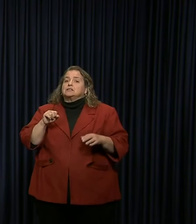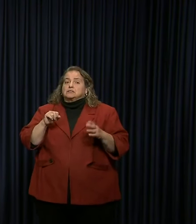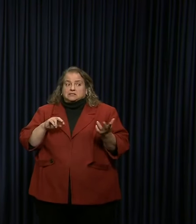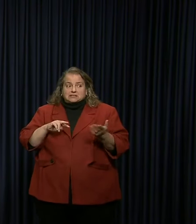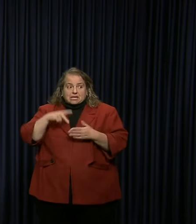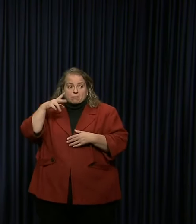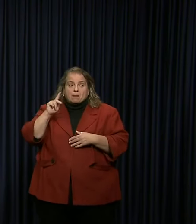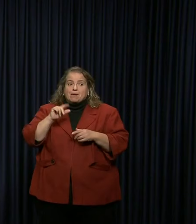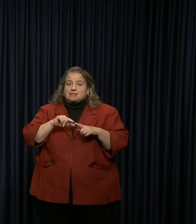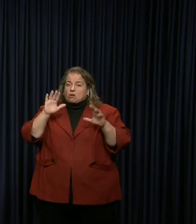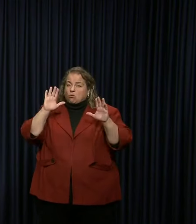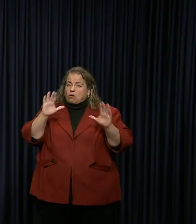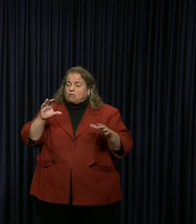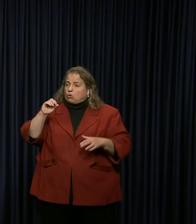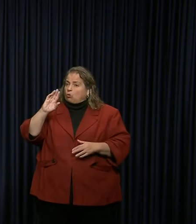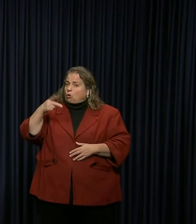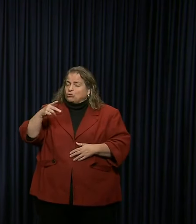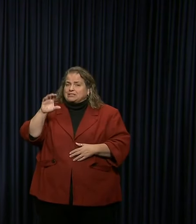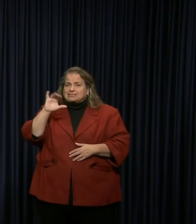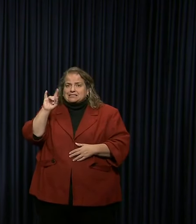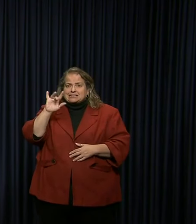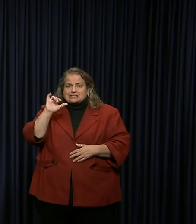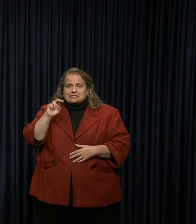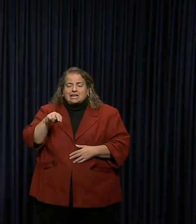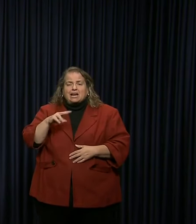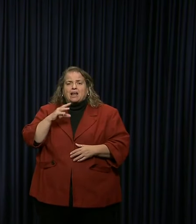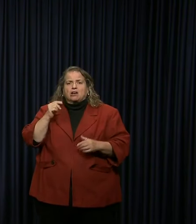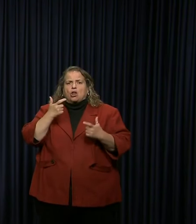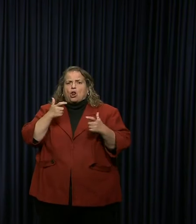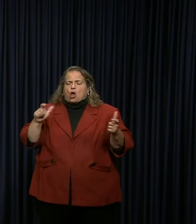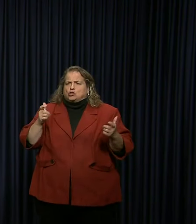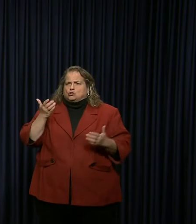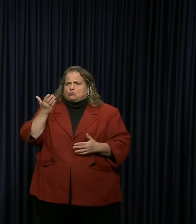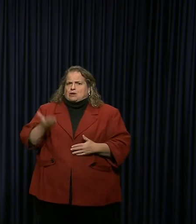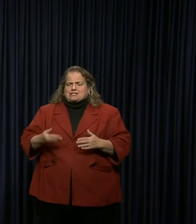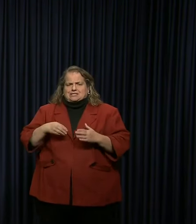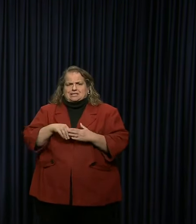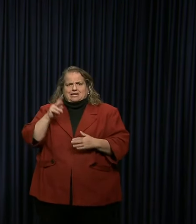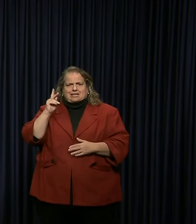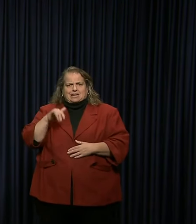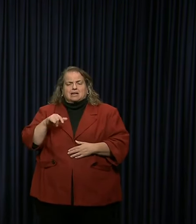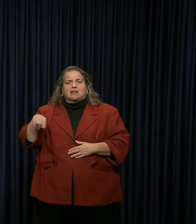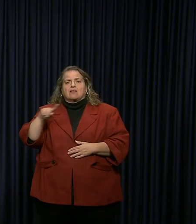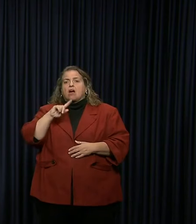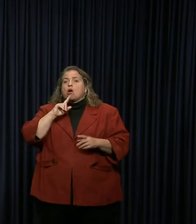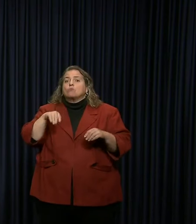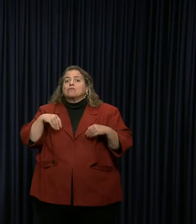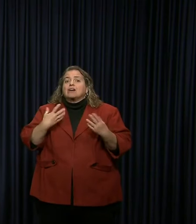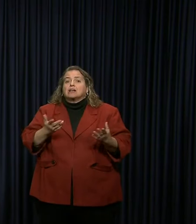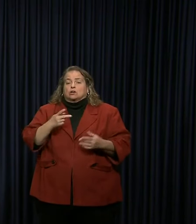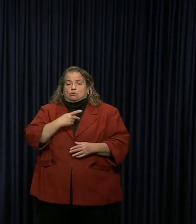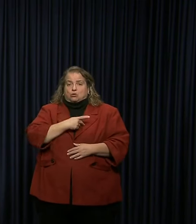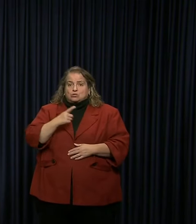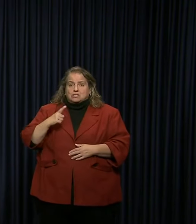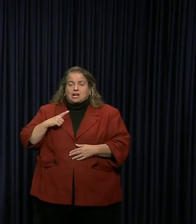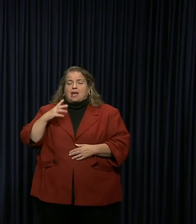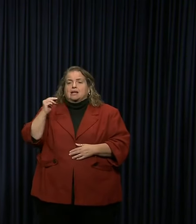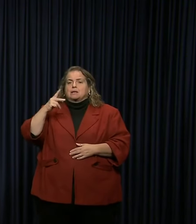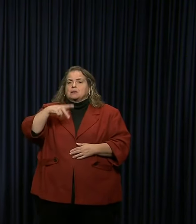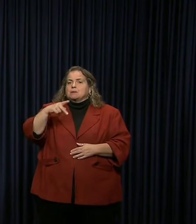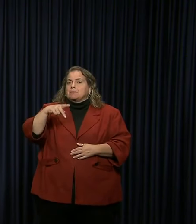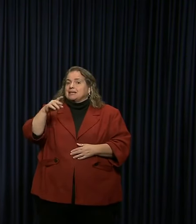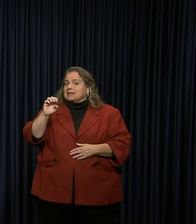great corporate citizen and certainly a large presence in Kentucky, and they are providing personnel and PPP